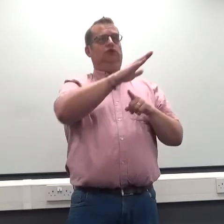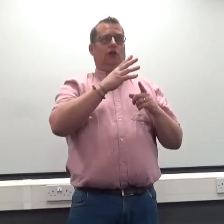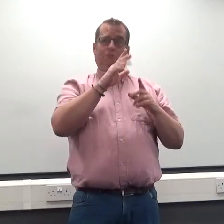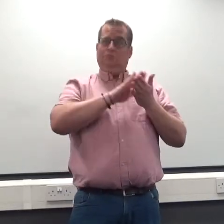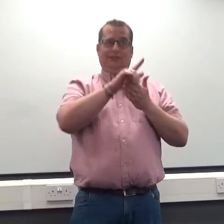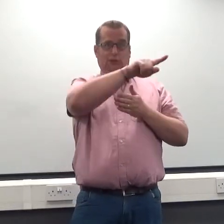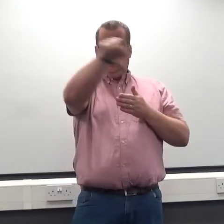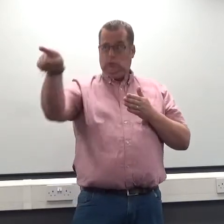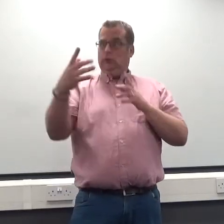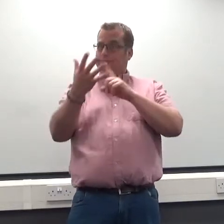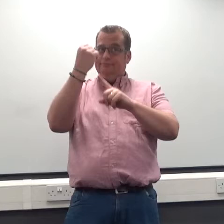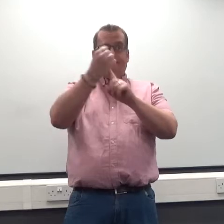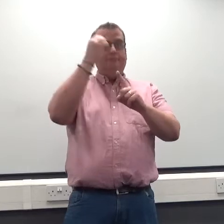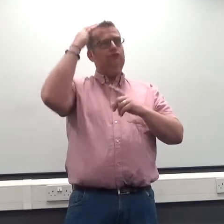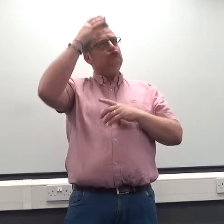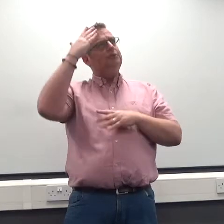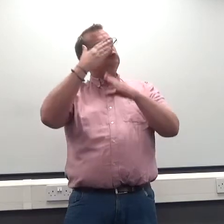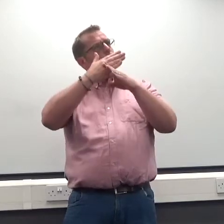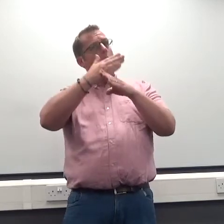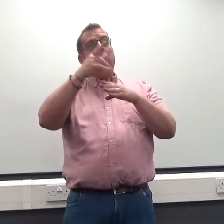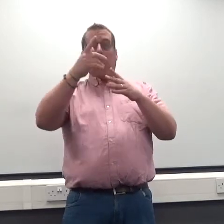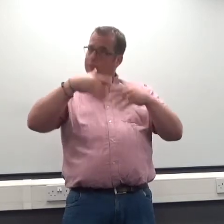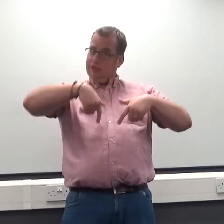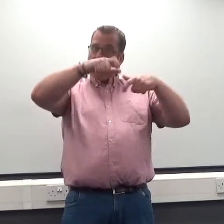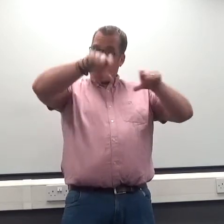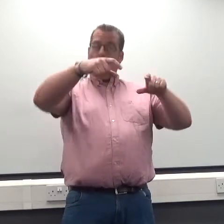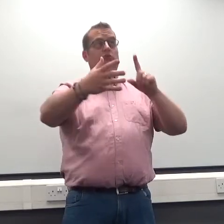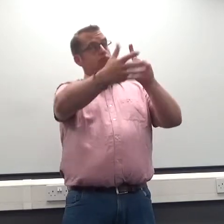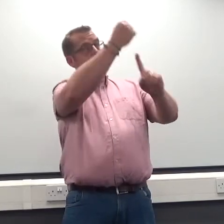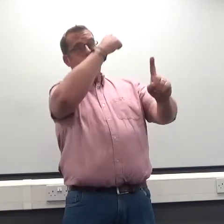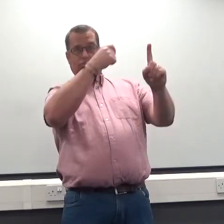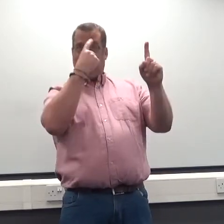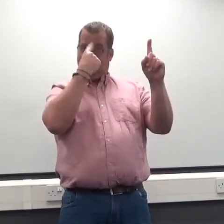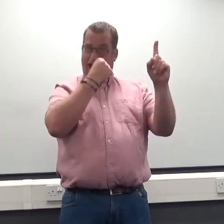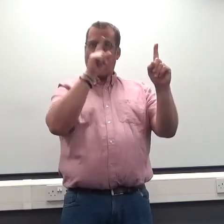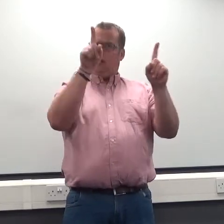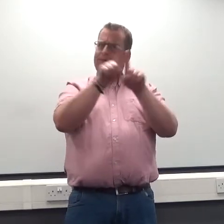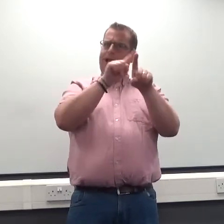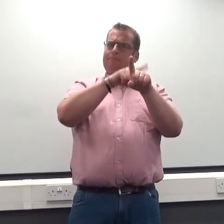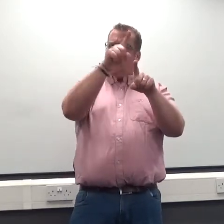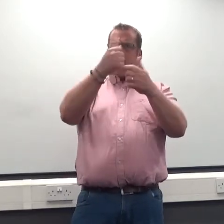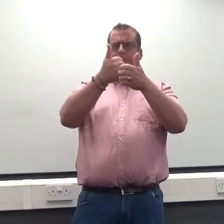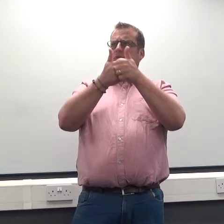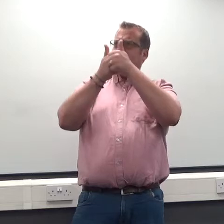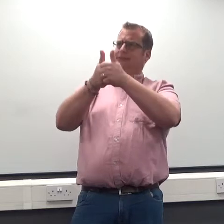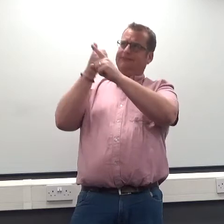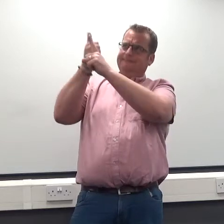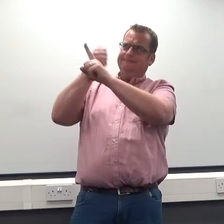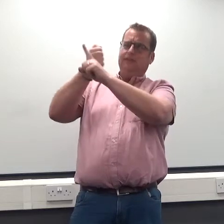it might change. So the future's a little bit unknown, but I would hope that whatever your dream job is, we'd hope that you'd be able to achieve